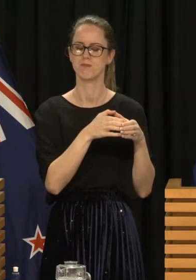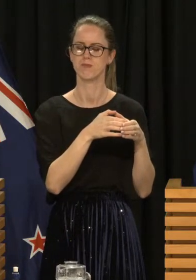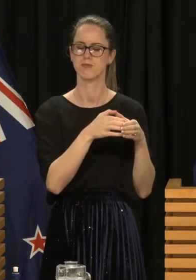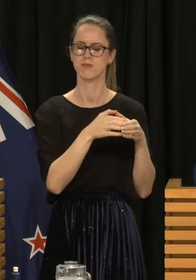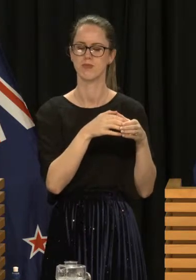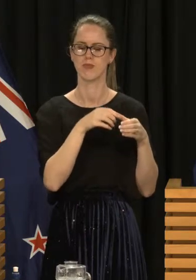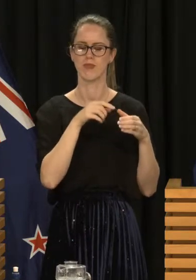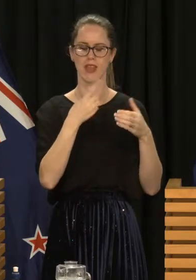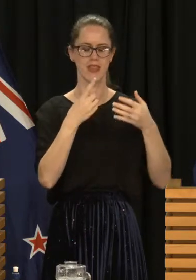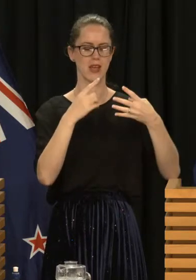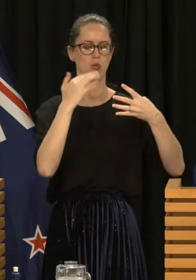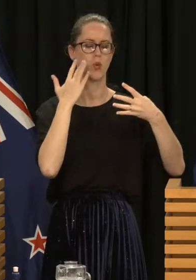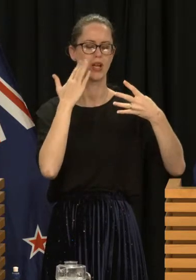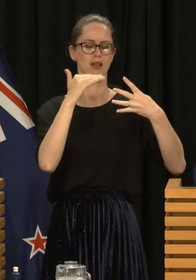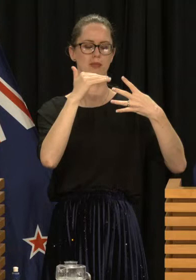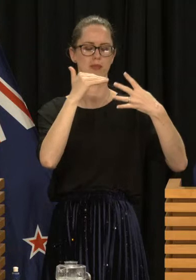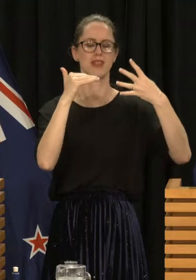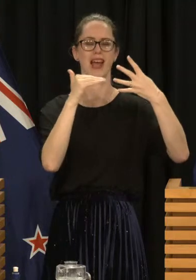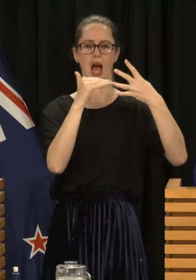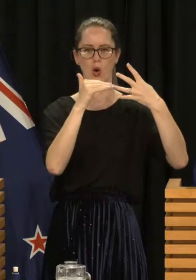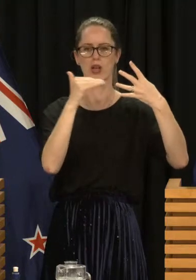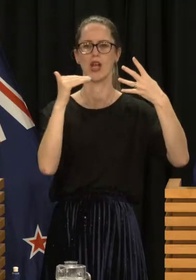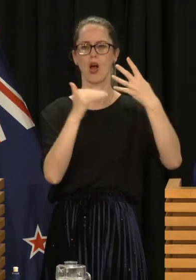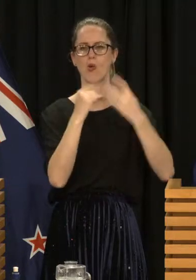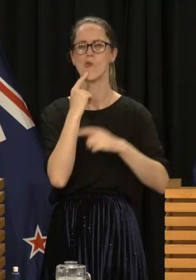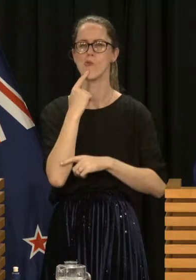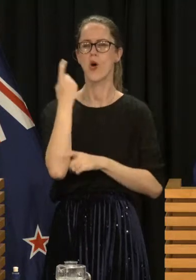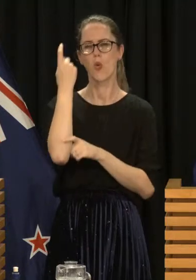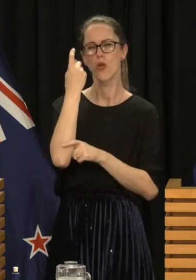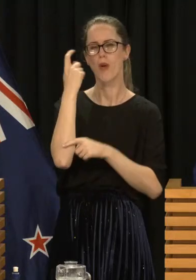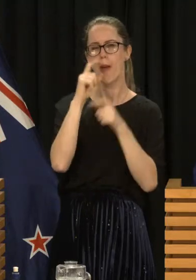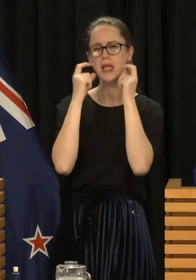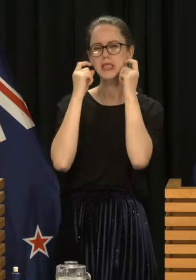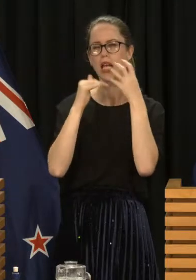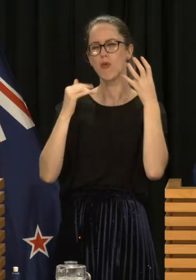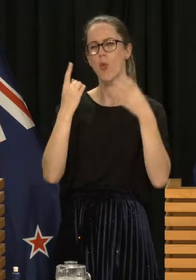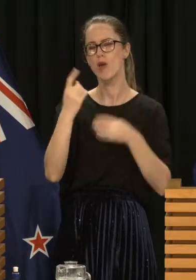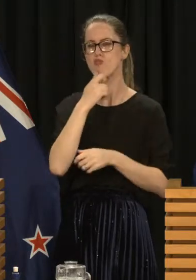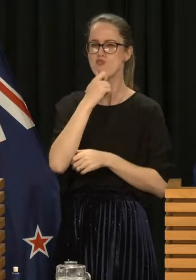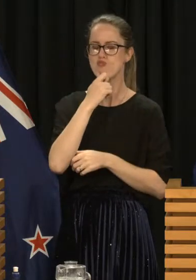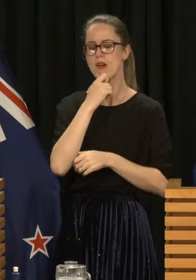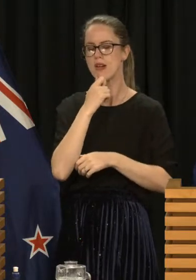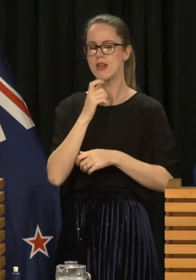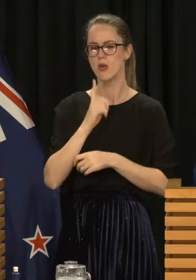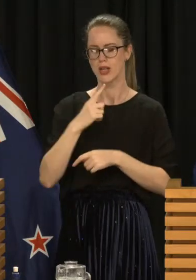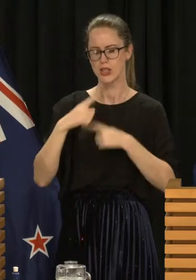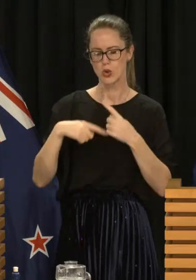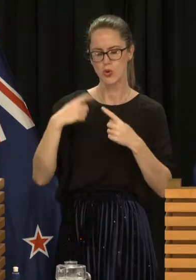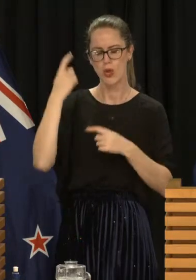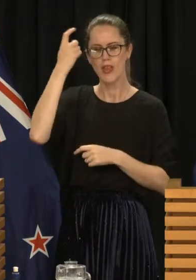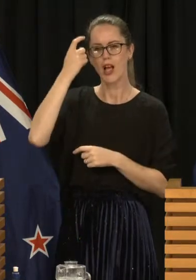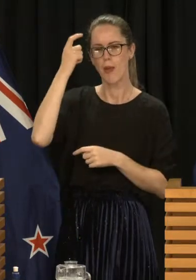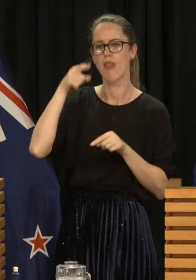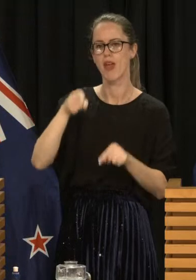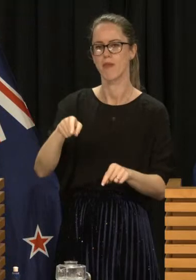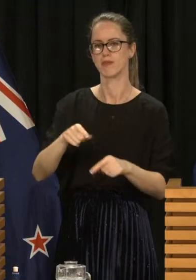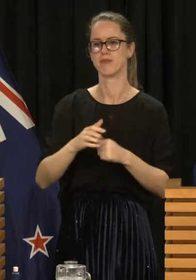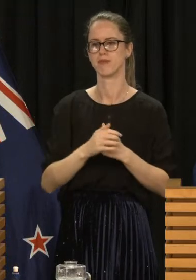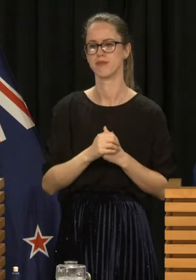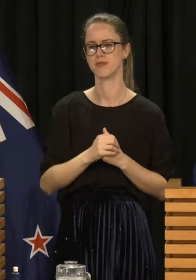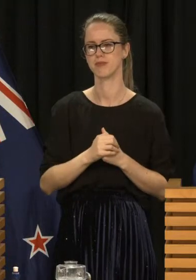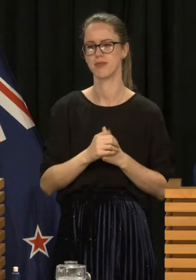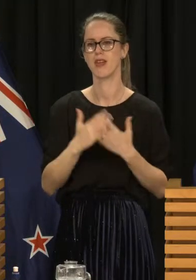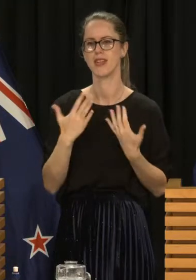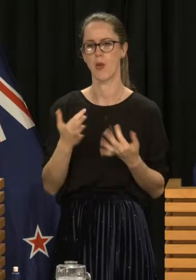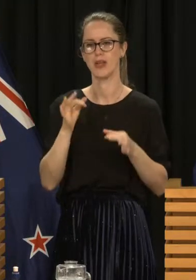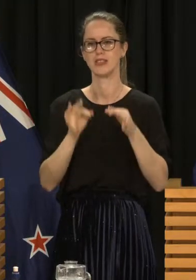and when we stepped down the alert levels, we did consider mask use at that time, and obviously we've continued to keep that under review, and we're